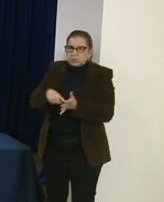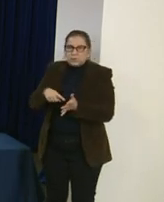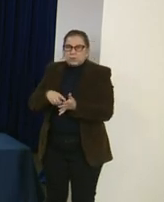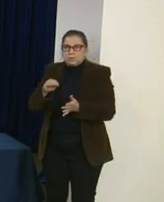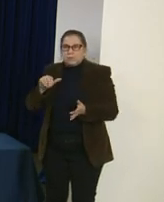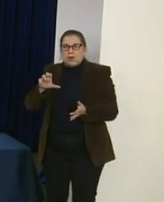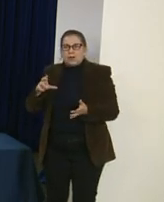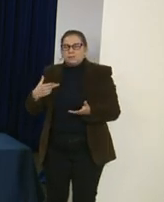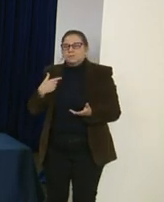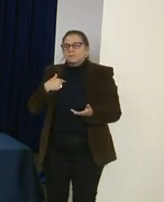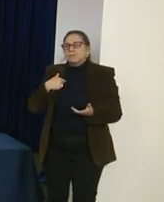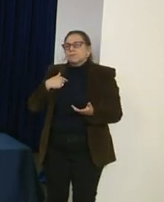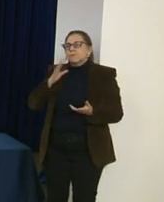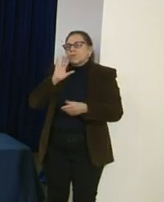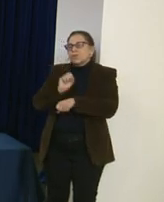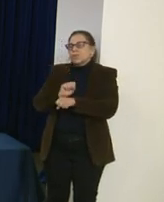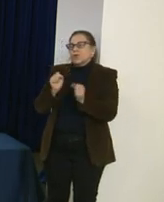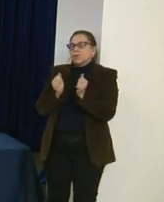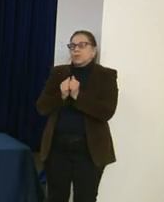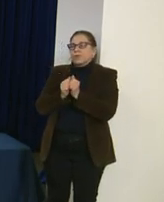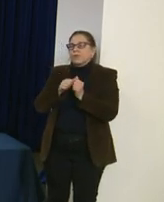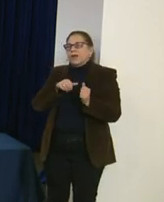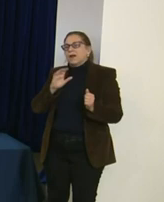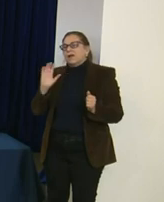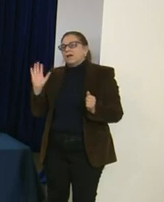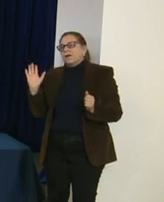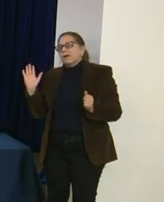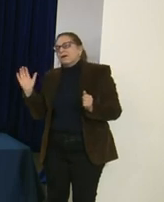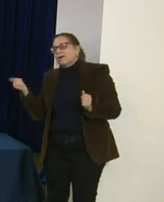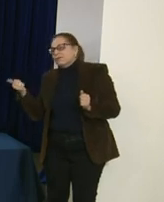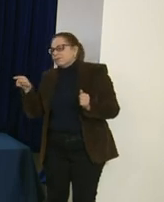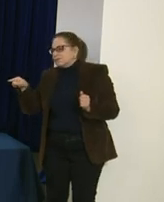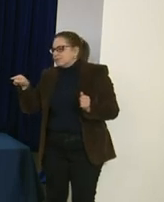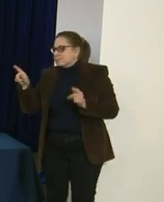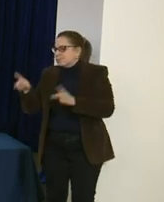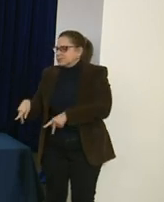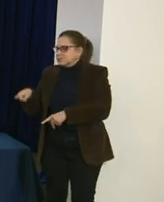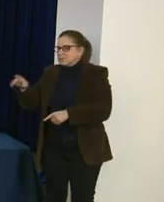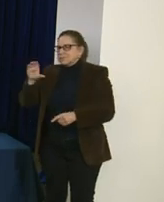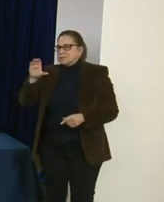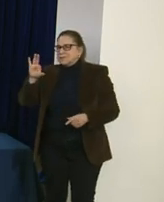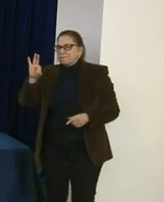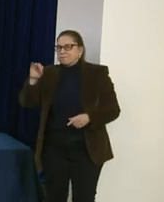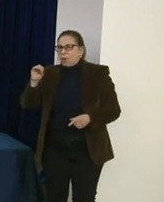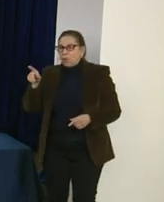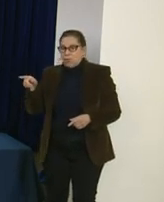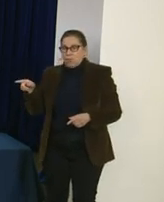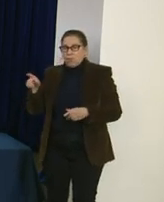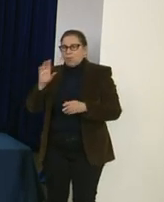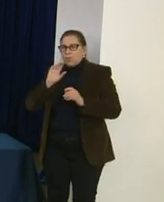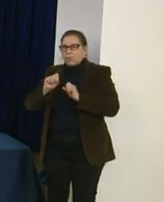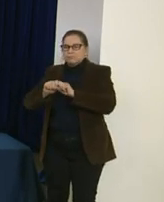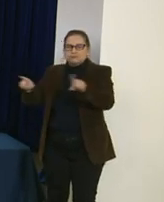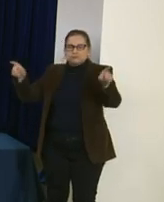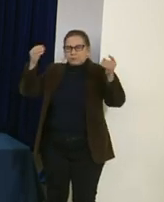our chief financial officer to get out some information if you're unable to